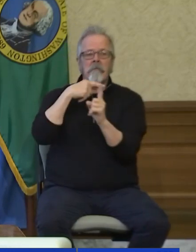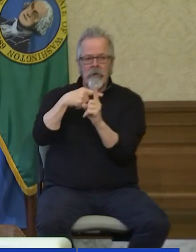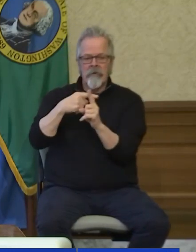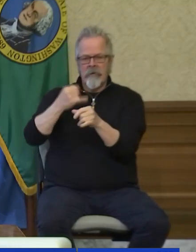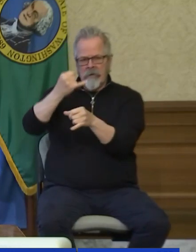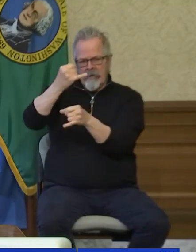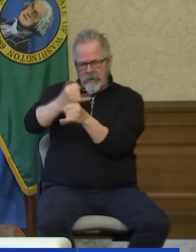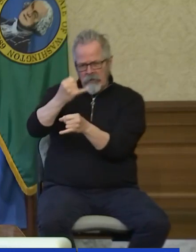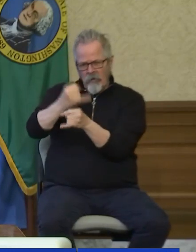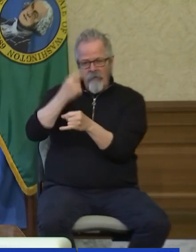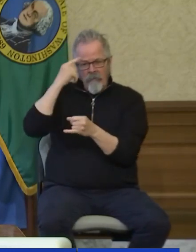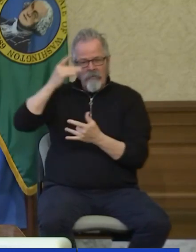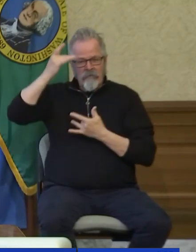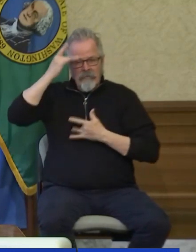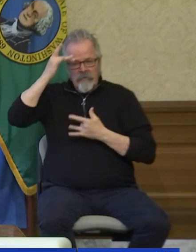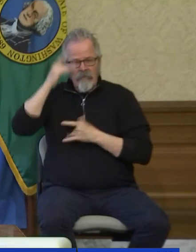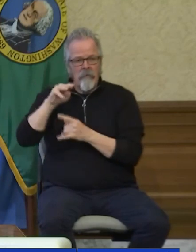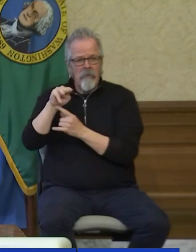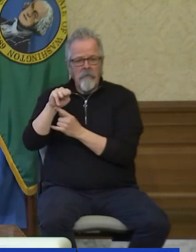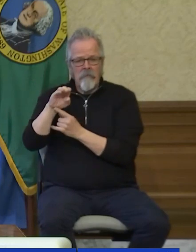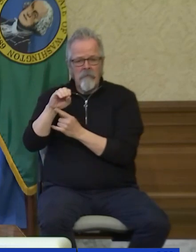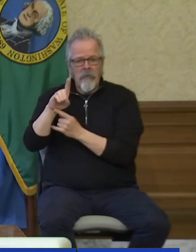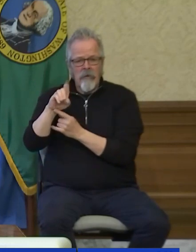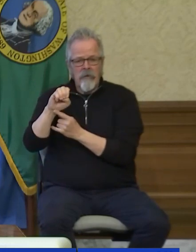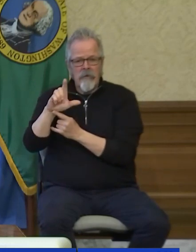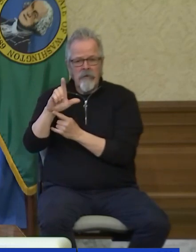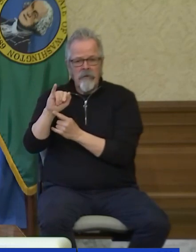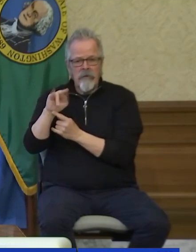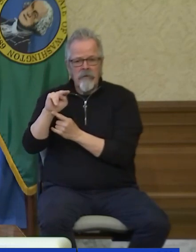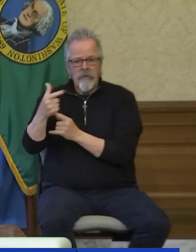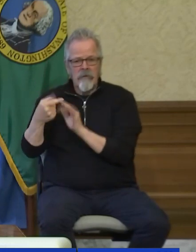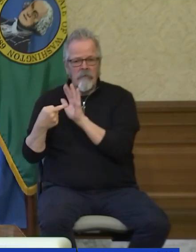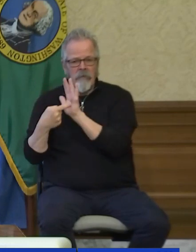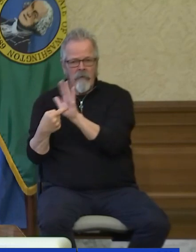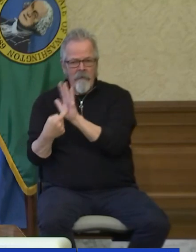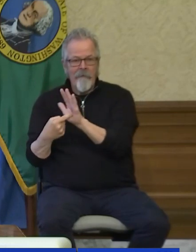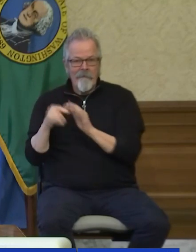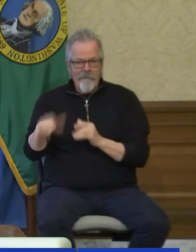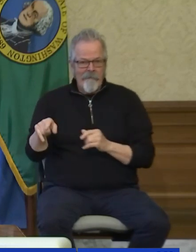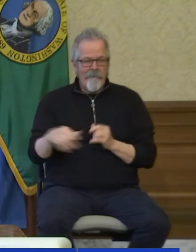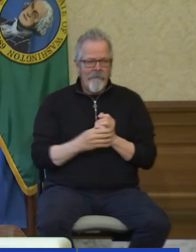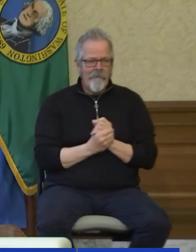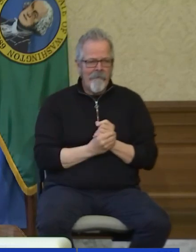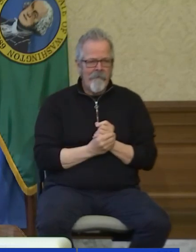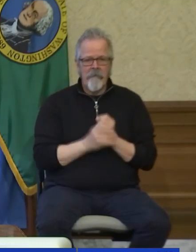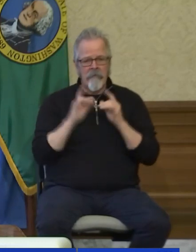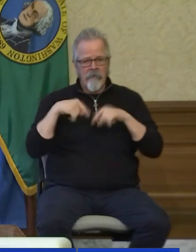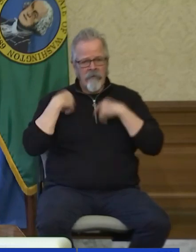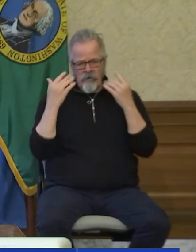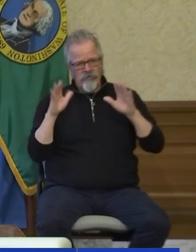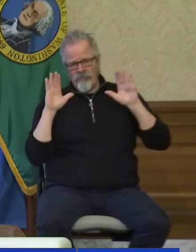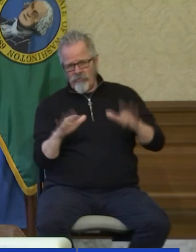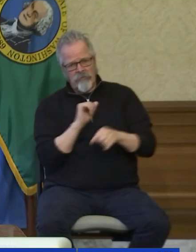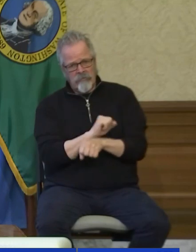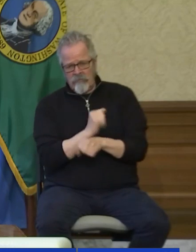there is continuing evidence that we are suppressing the spread of